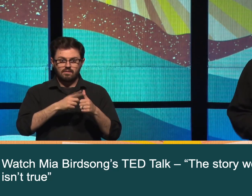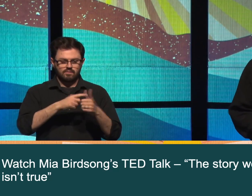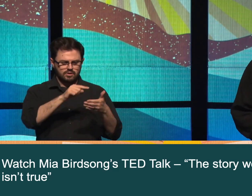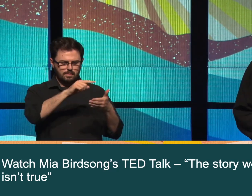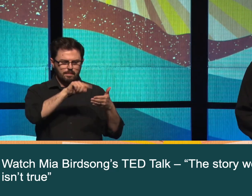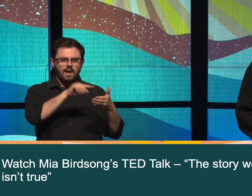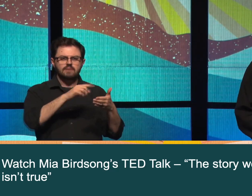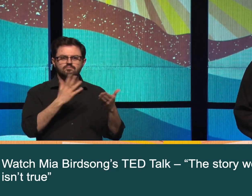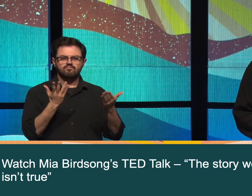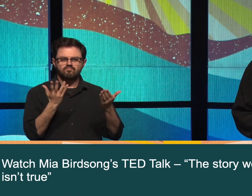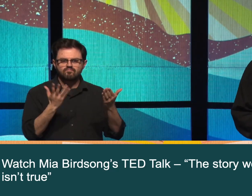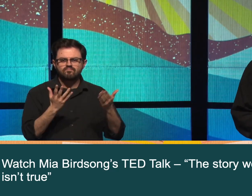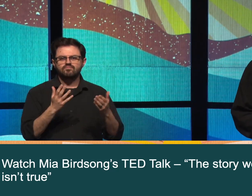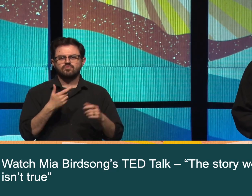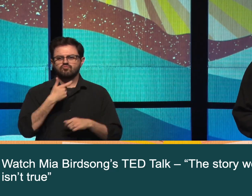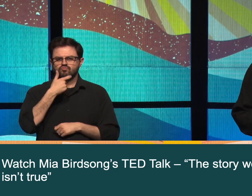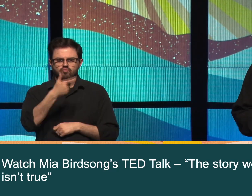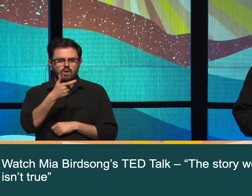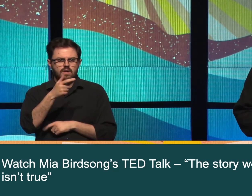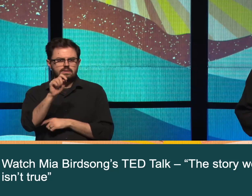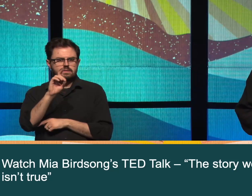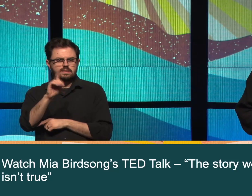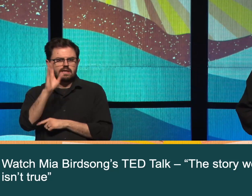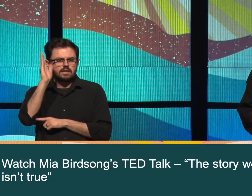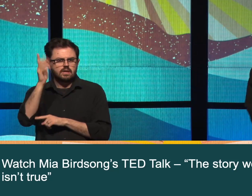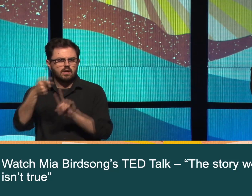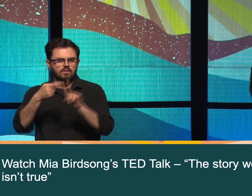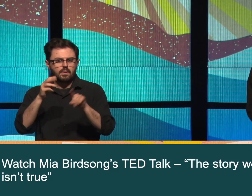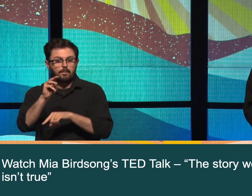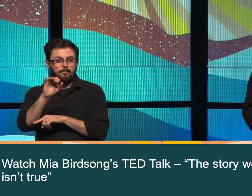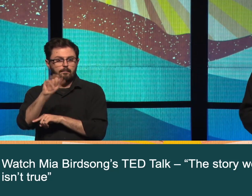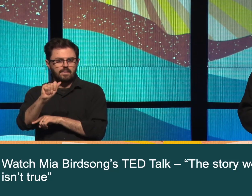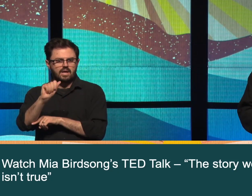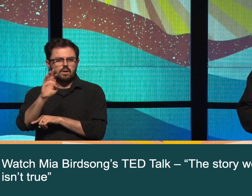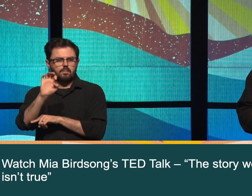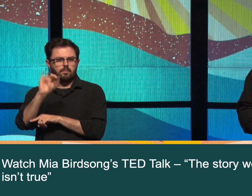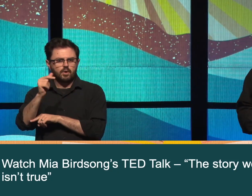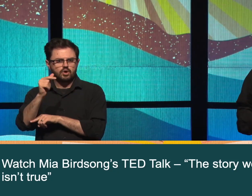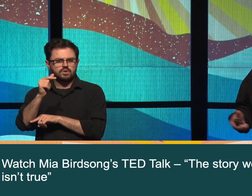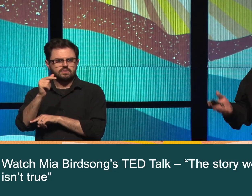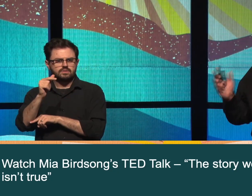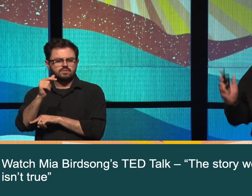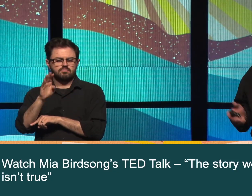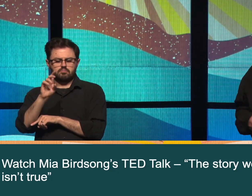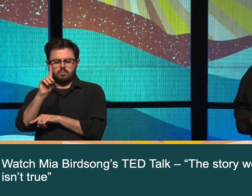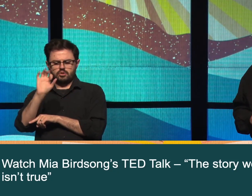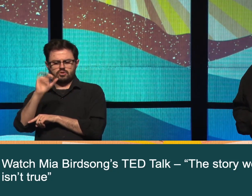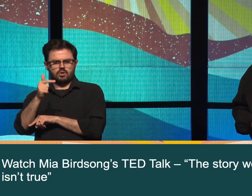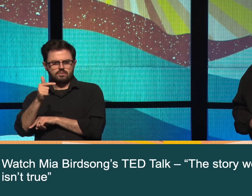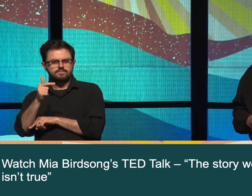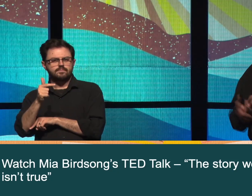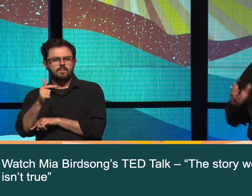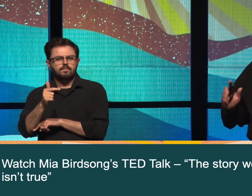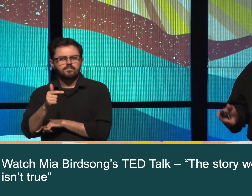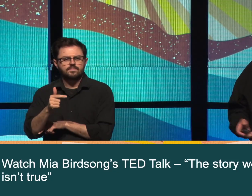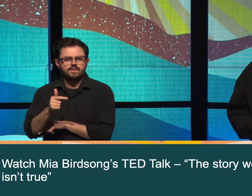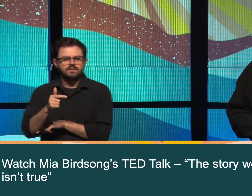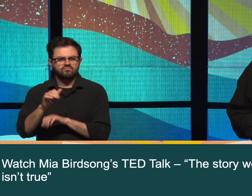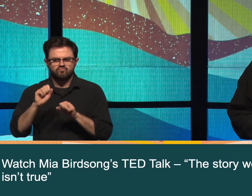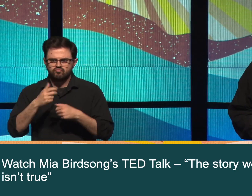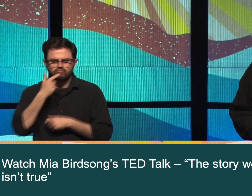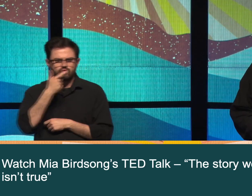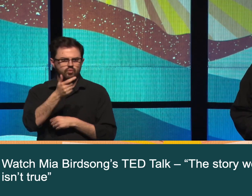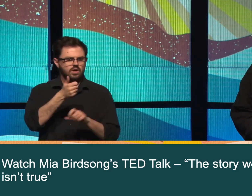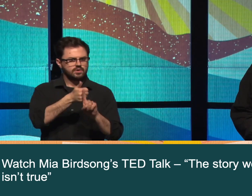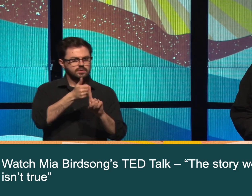we tell about poverty isn't true. And if you'd like to watch that TED Talk, you can do the Google search on your own, but if you'll check that box, we'll be happy to